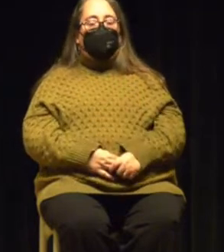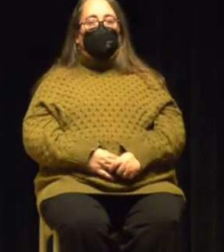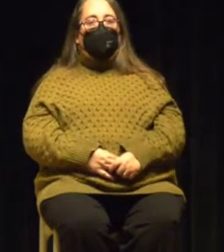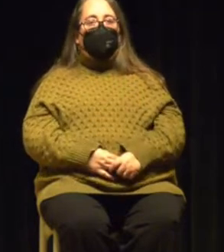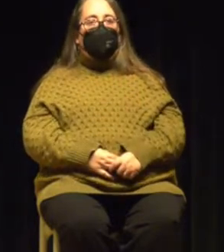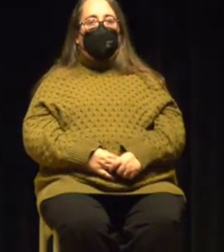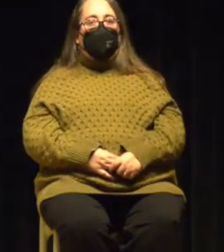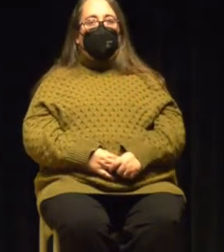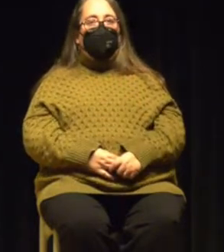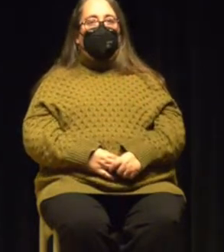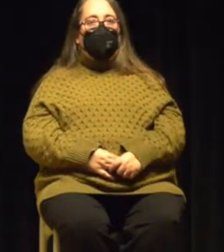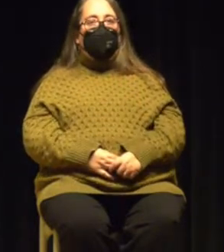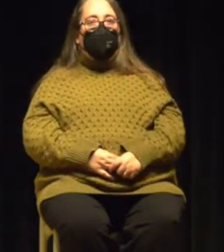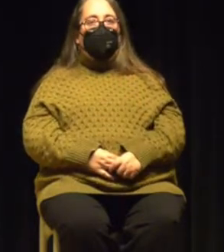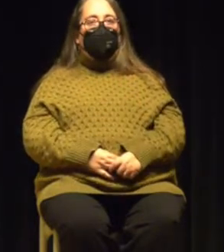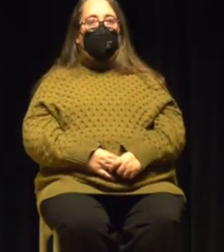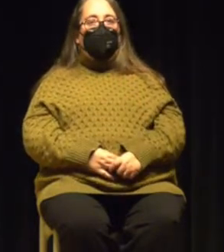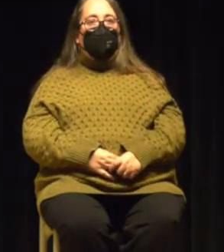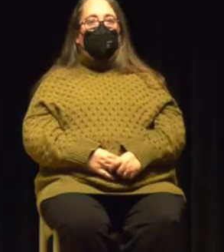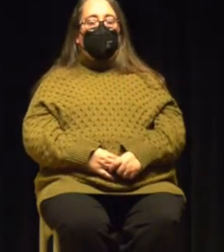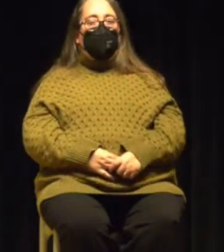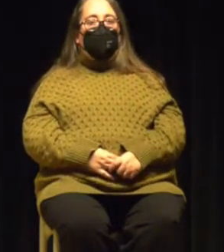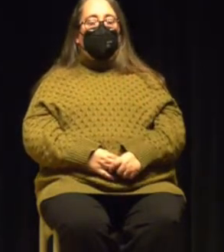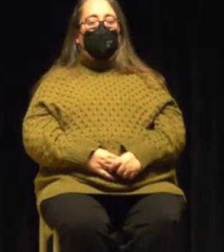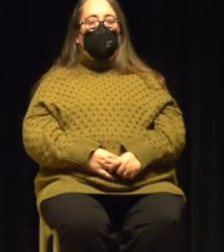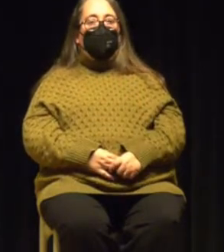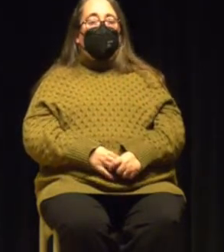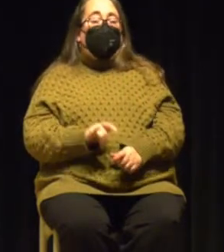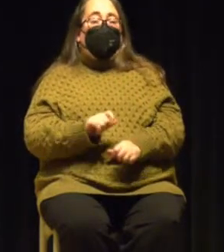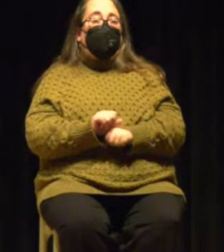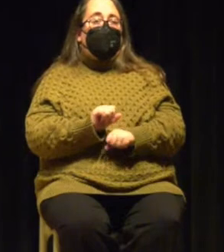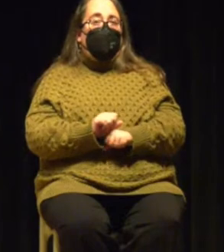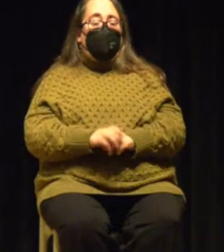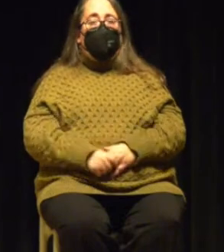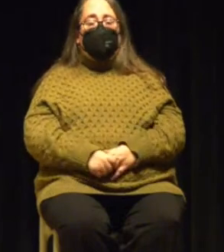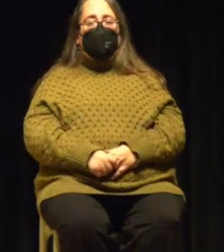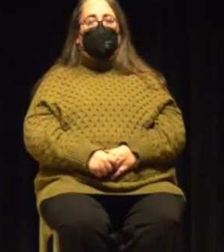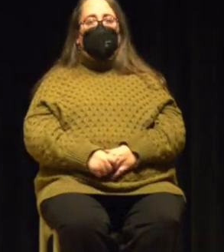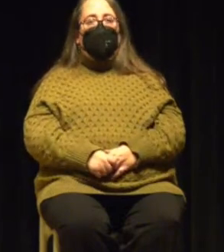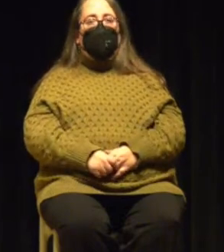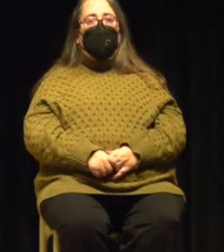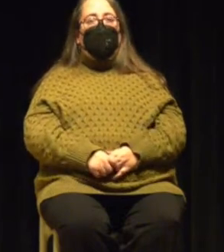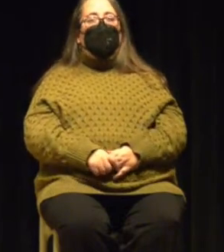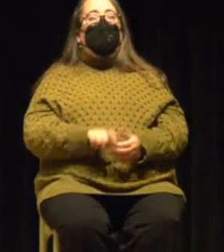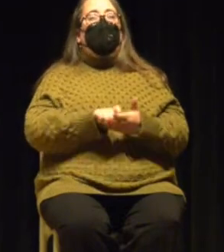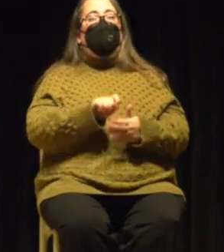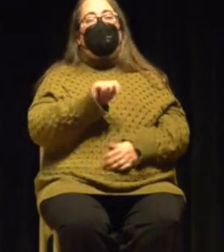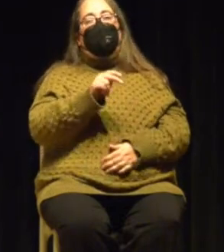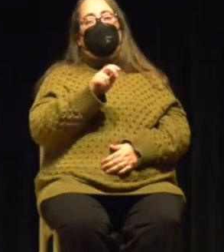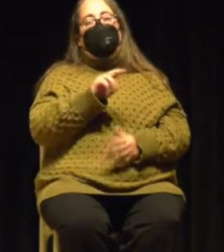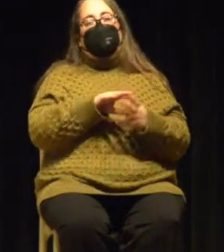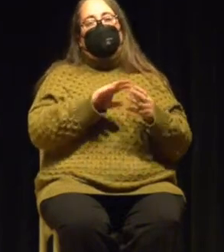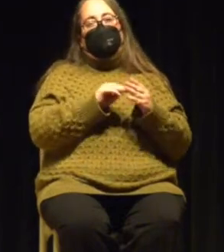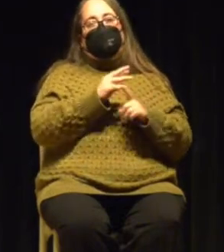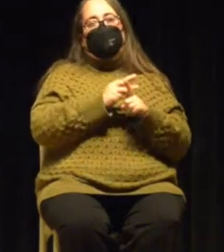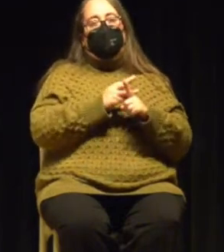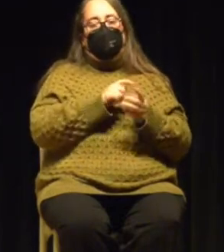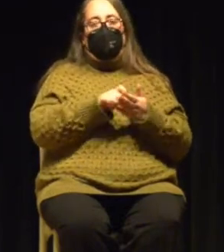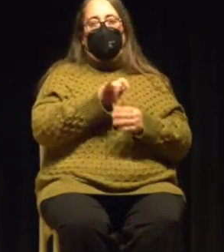writing is a discipline. Like, I treat it like a job. So when I'm like, I wrote a non-story in 6 months and I wrote 800